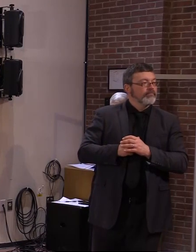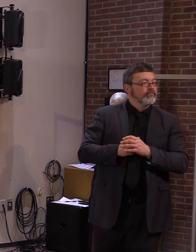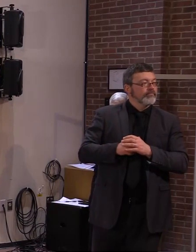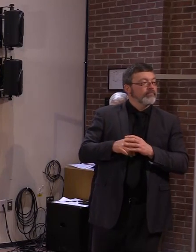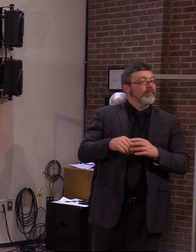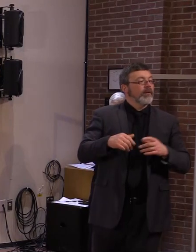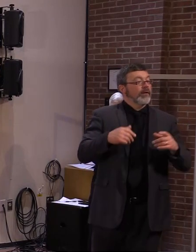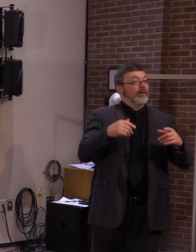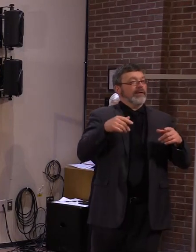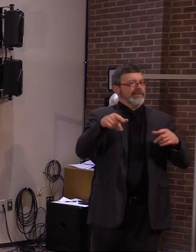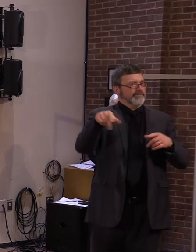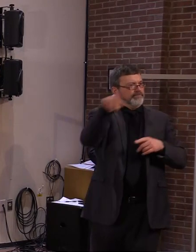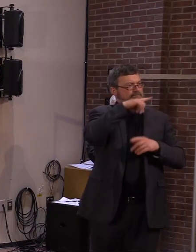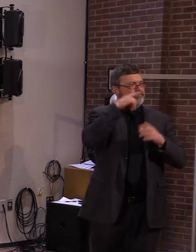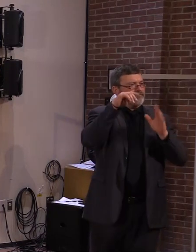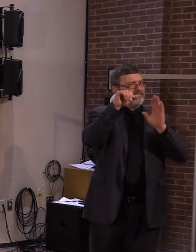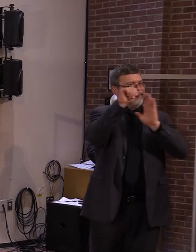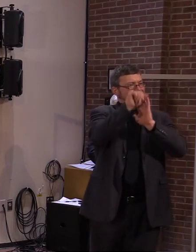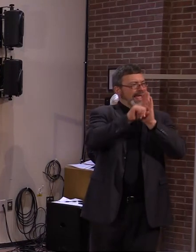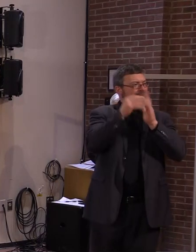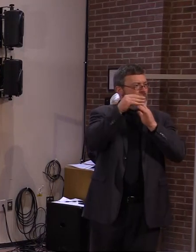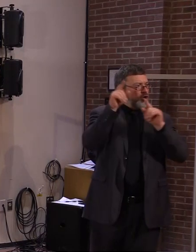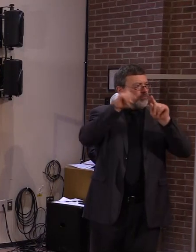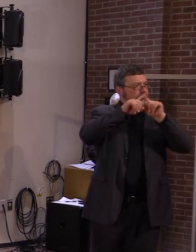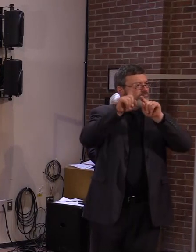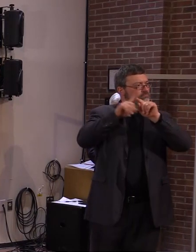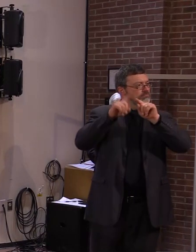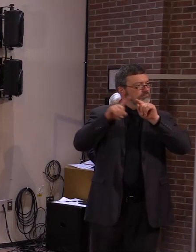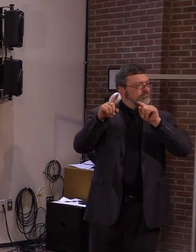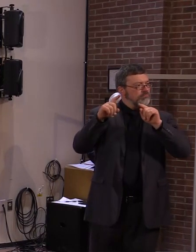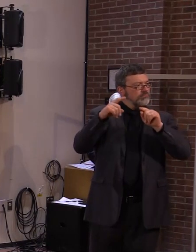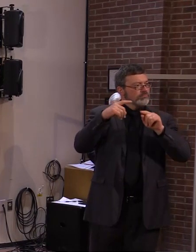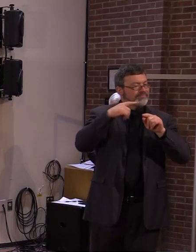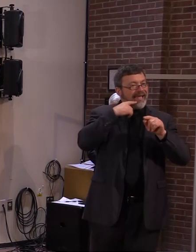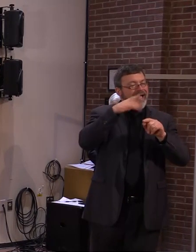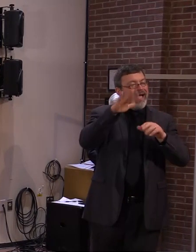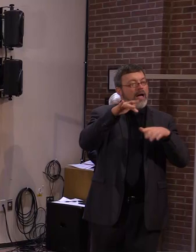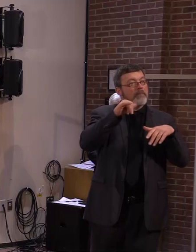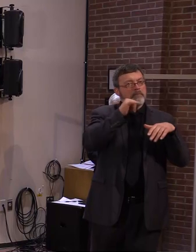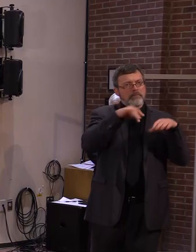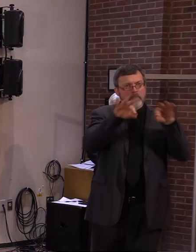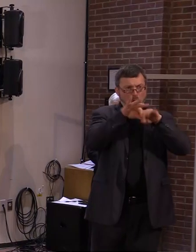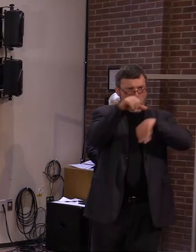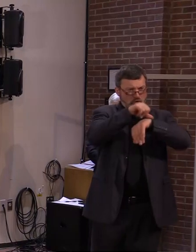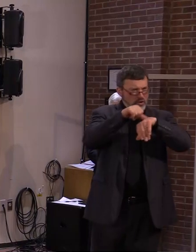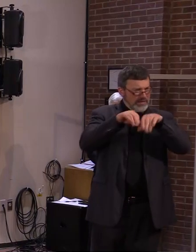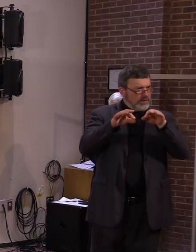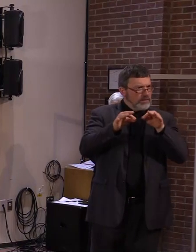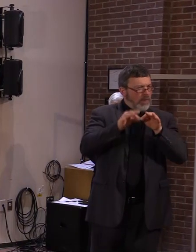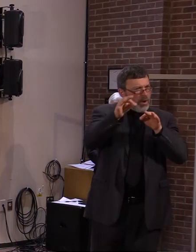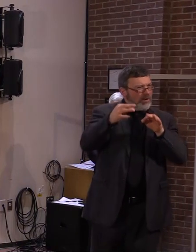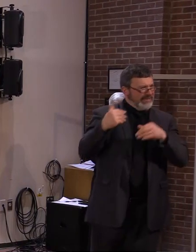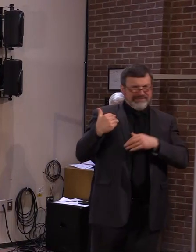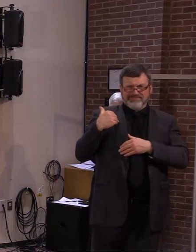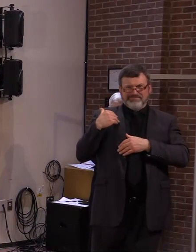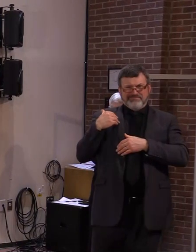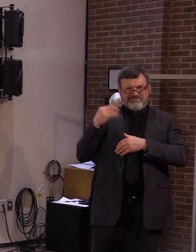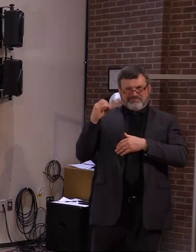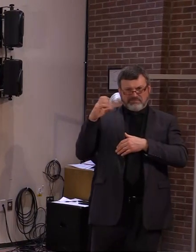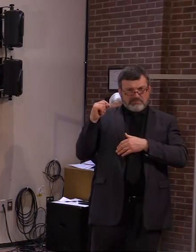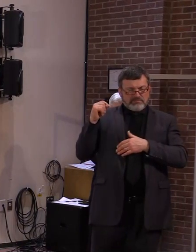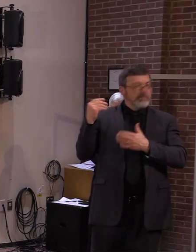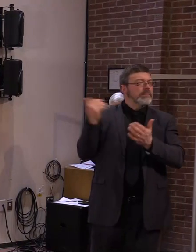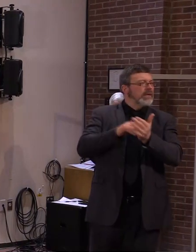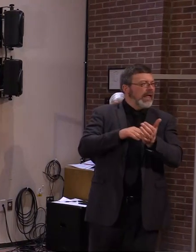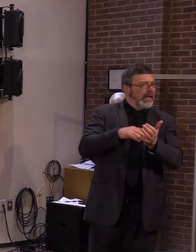who have had critical surgeries rescheduled from October and then to December and then simply postponed indefinitely. We understand that the state has